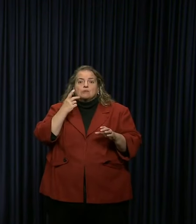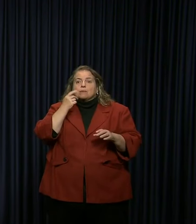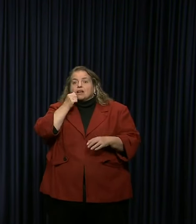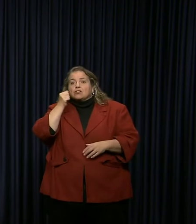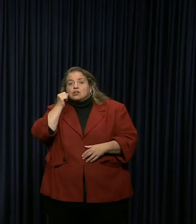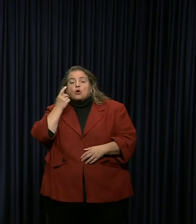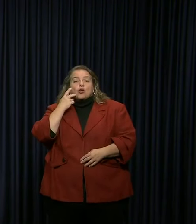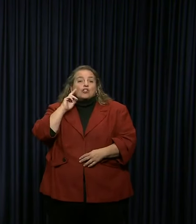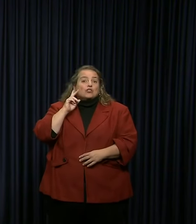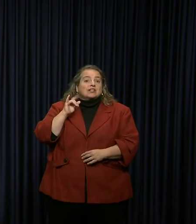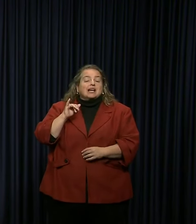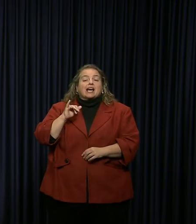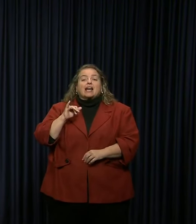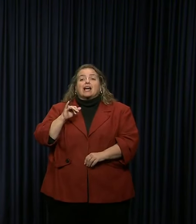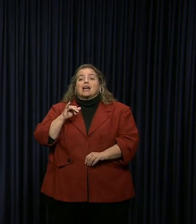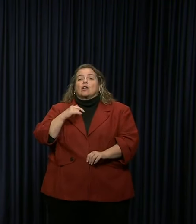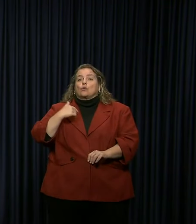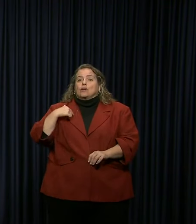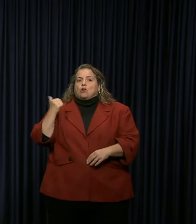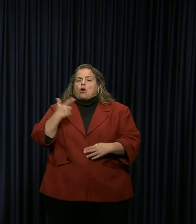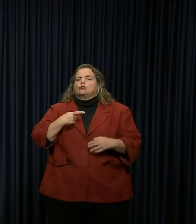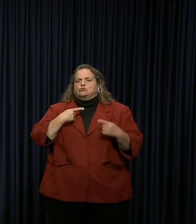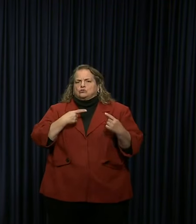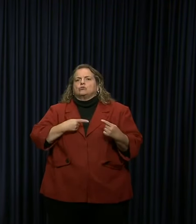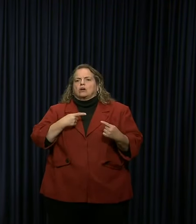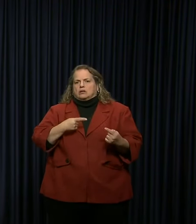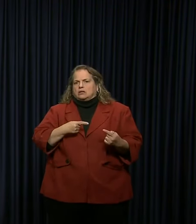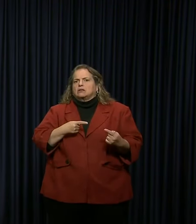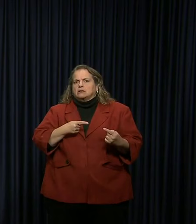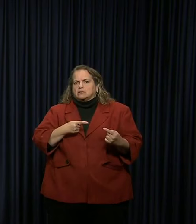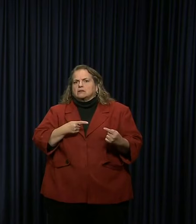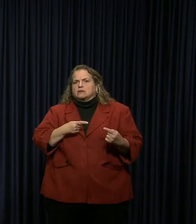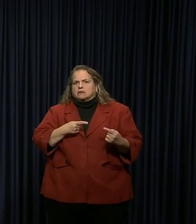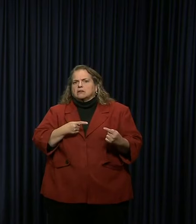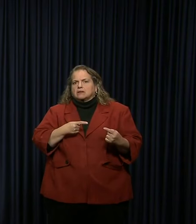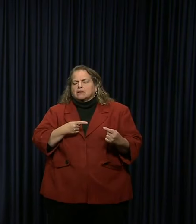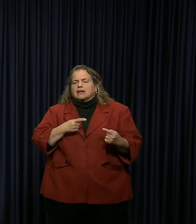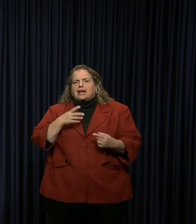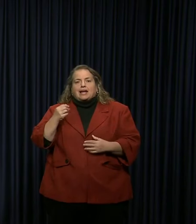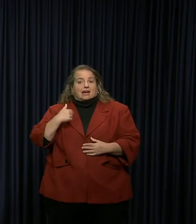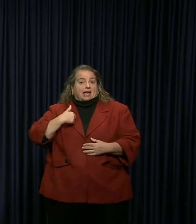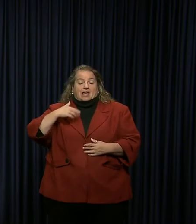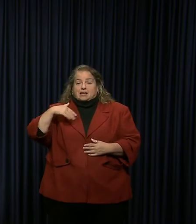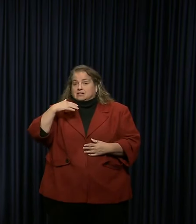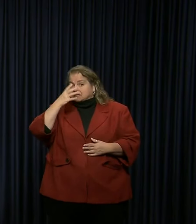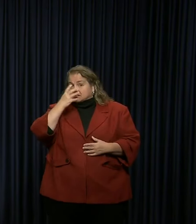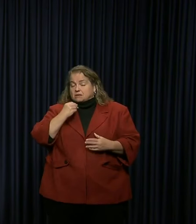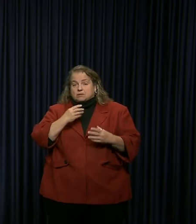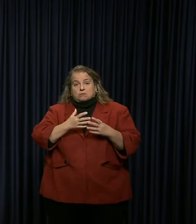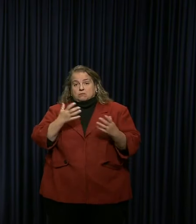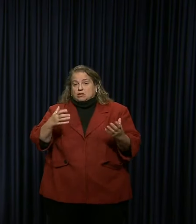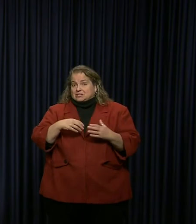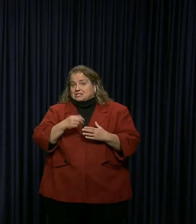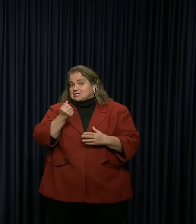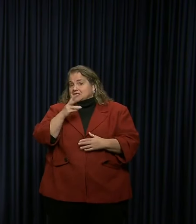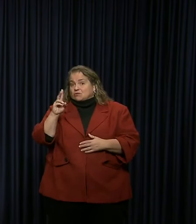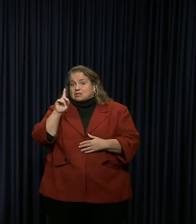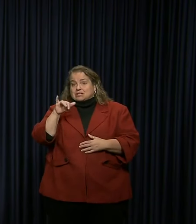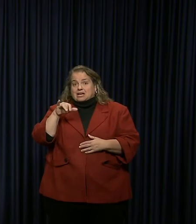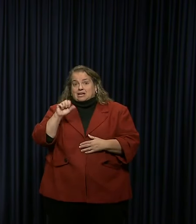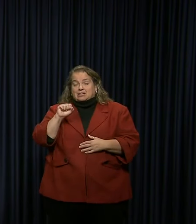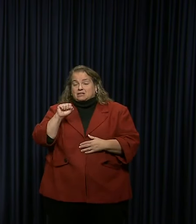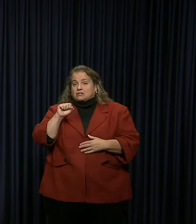before that, we all struggle, right? And I hadn't slept much in several days leading